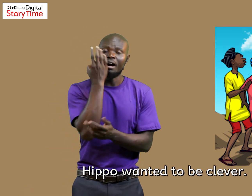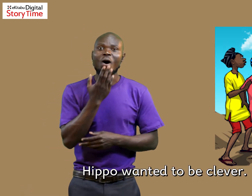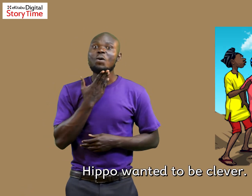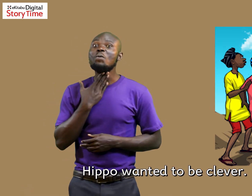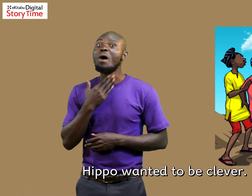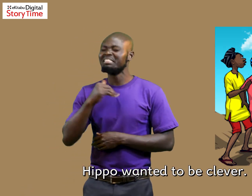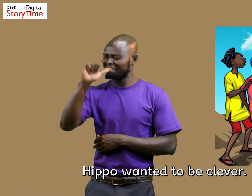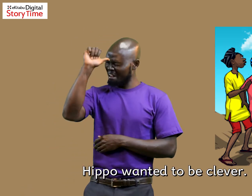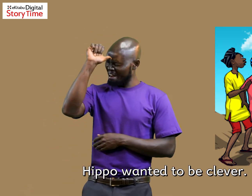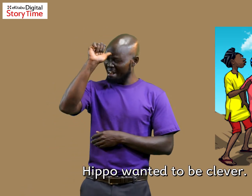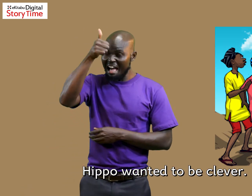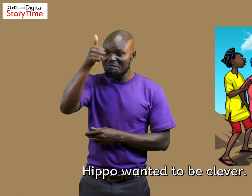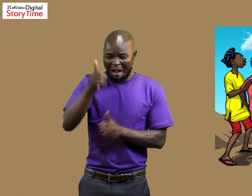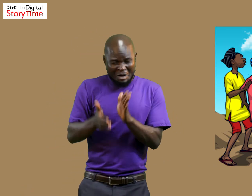Hippo wanted to be clever.